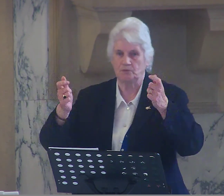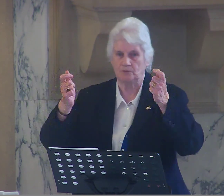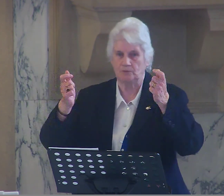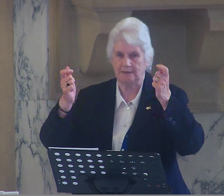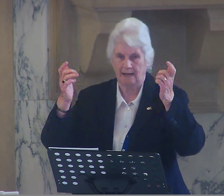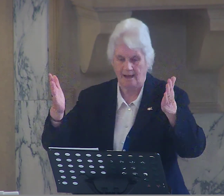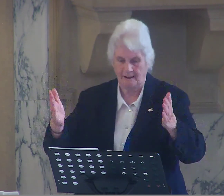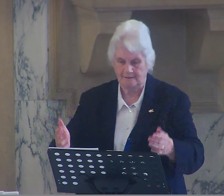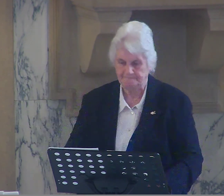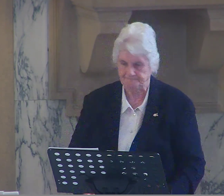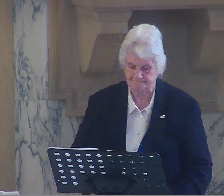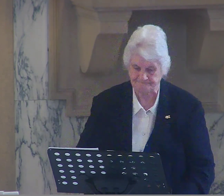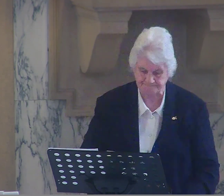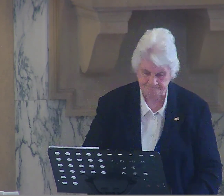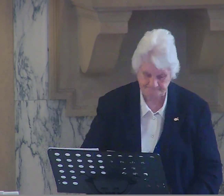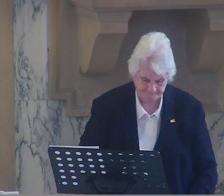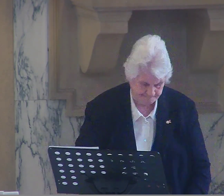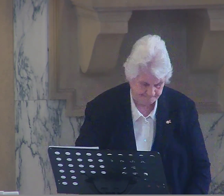Alleluia.